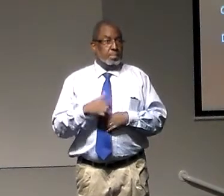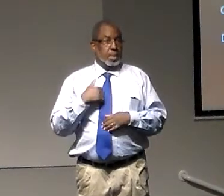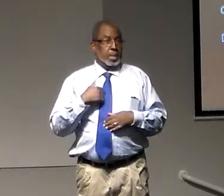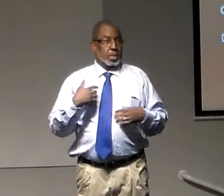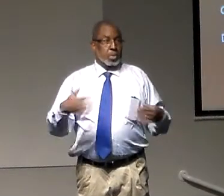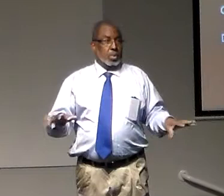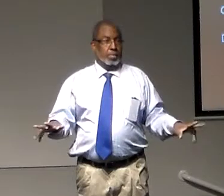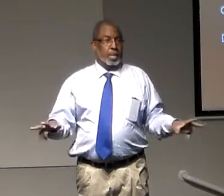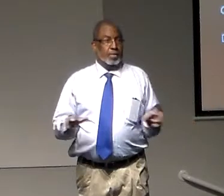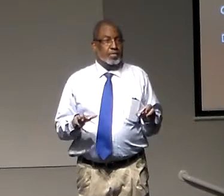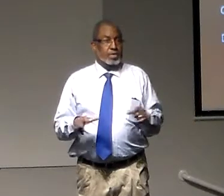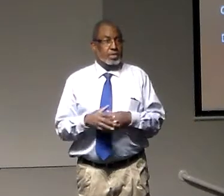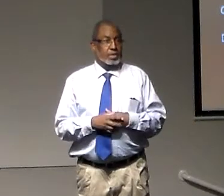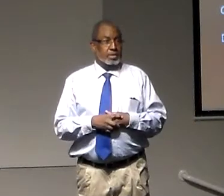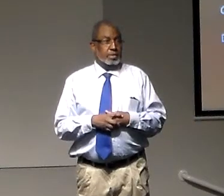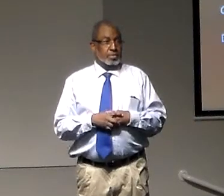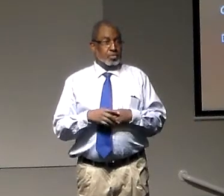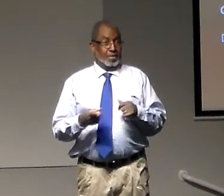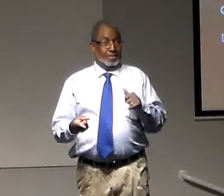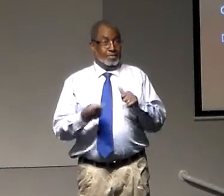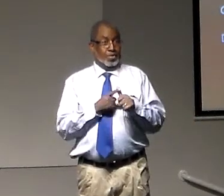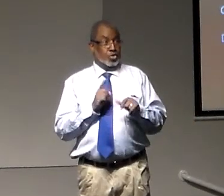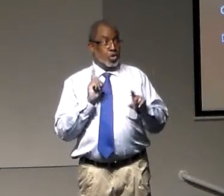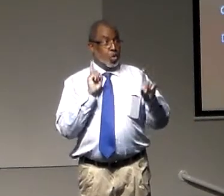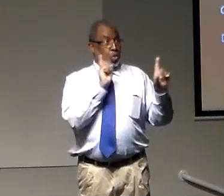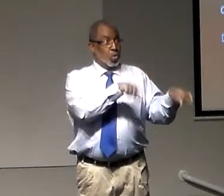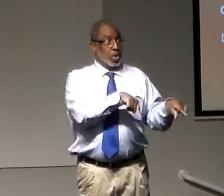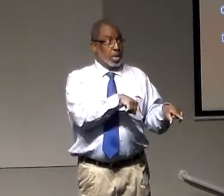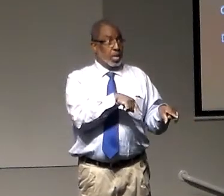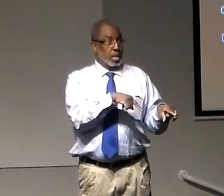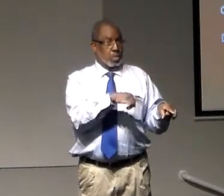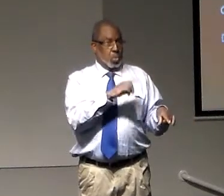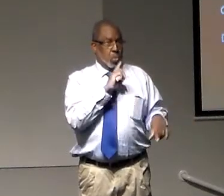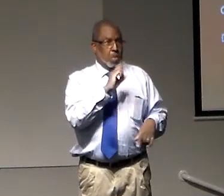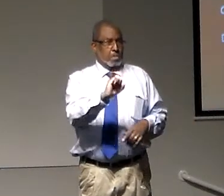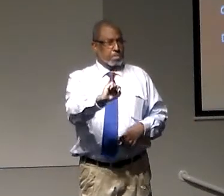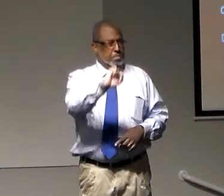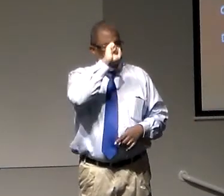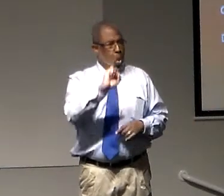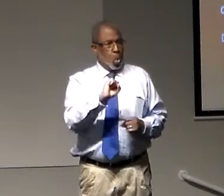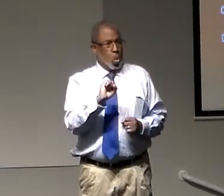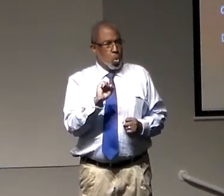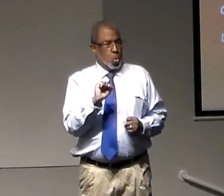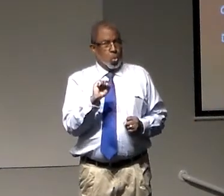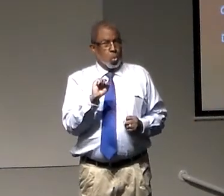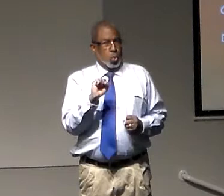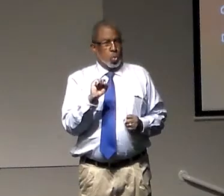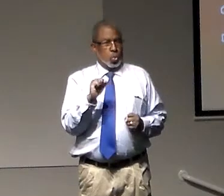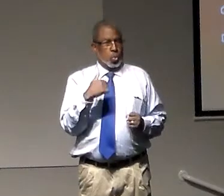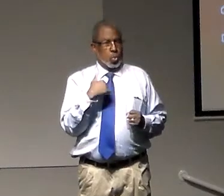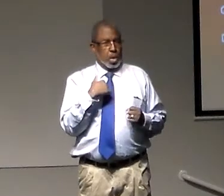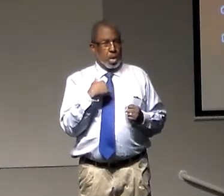I don't want to be selfish. oh, it was a hit in the